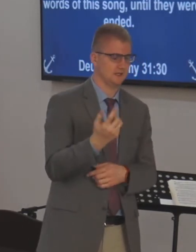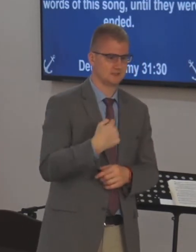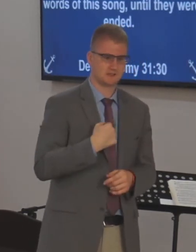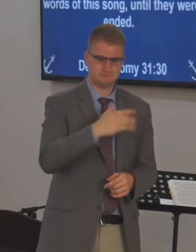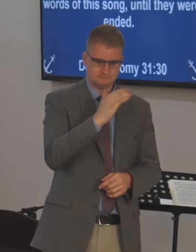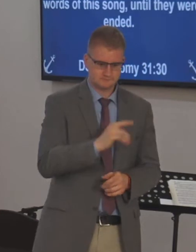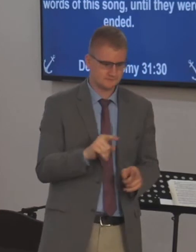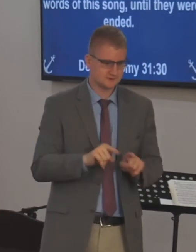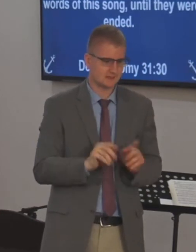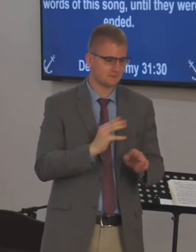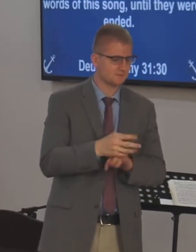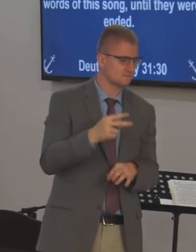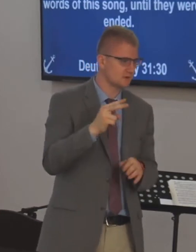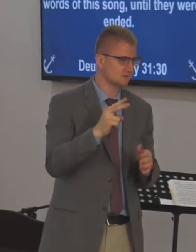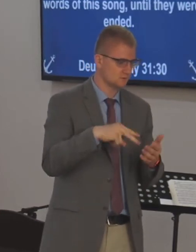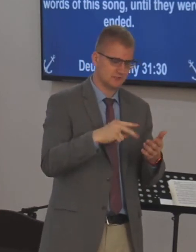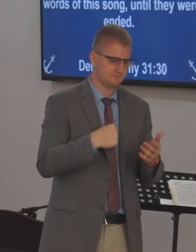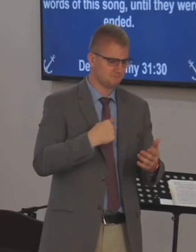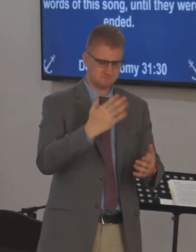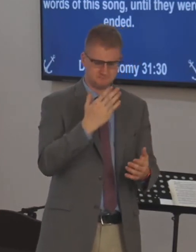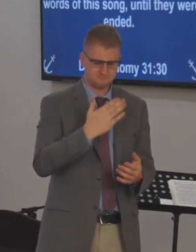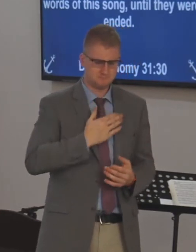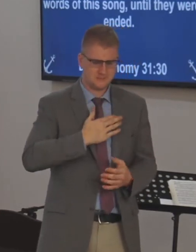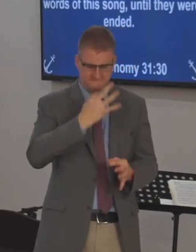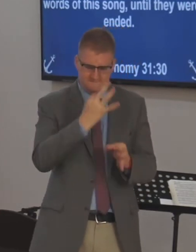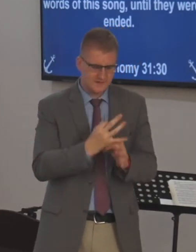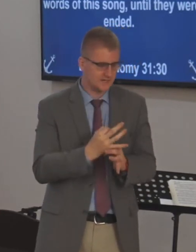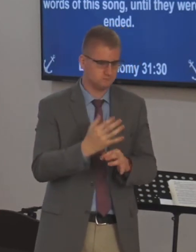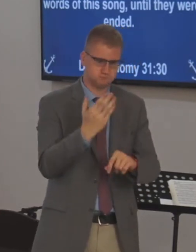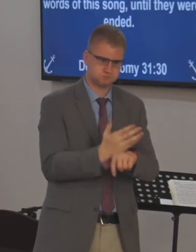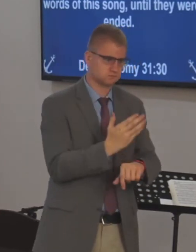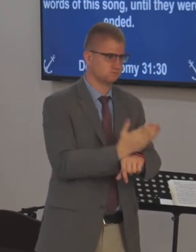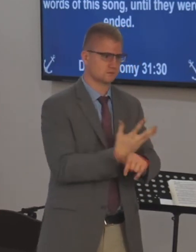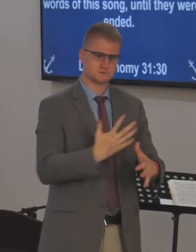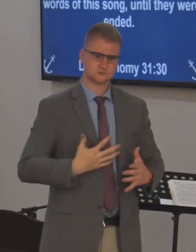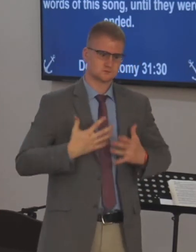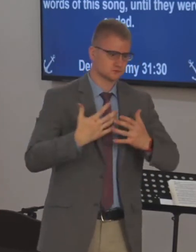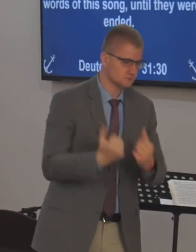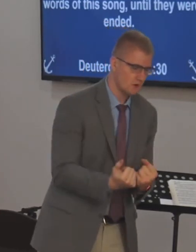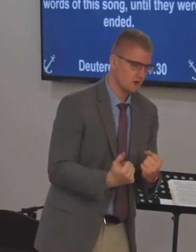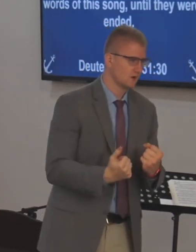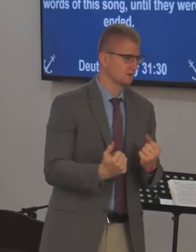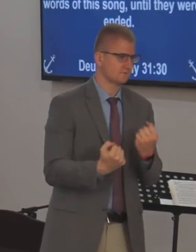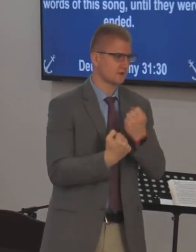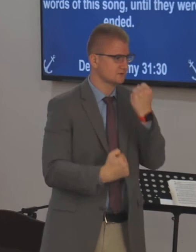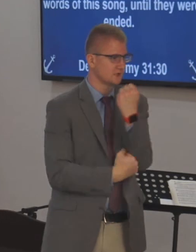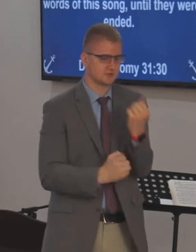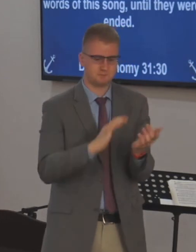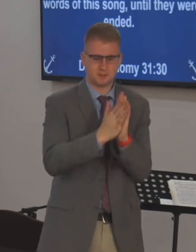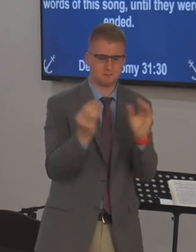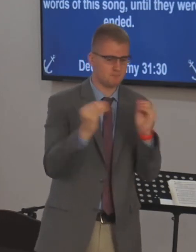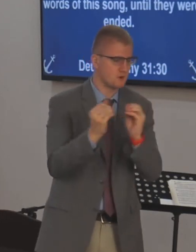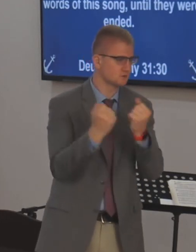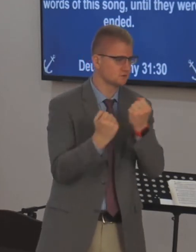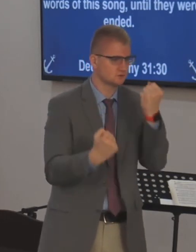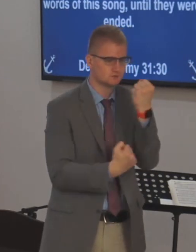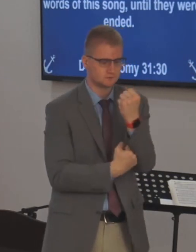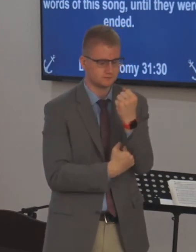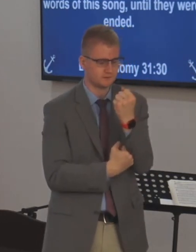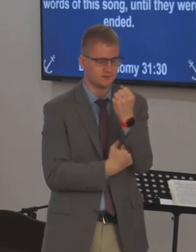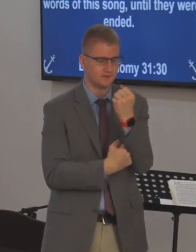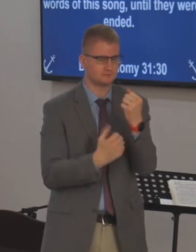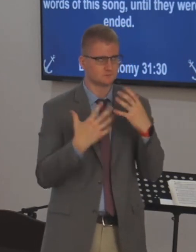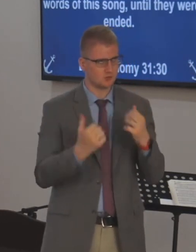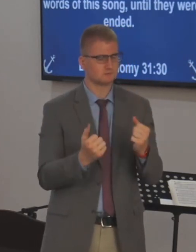it. My faith grows. My faith gets stronger. God opens things up. There's things he doesn't reveal to you maybe the first time you read it